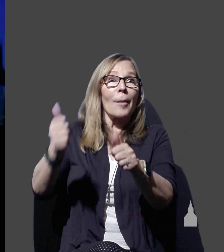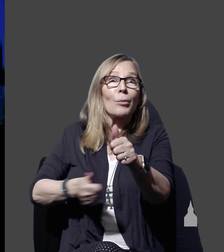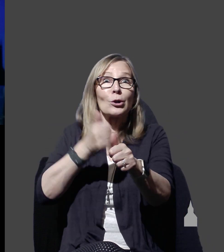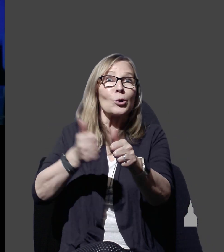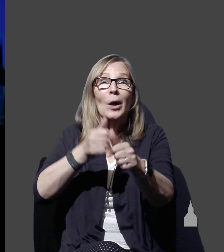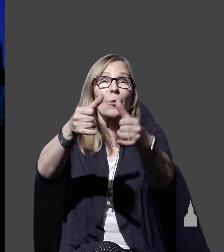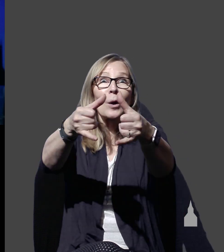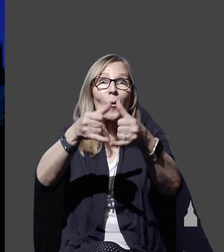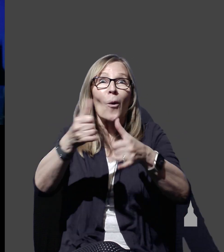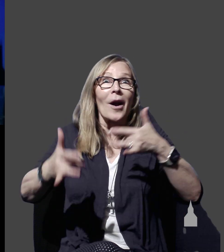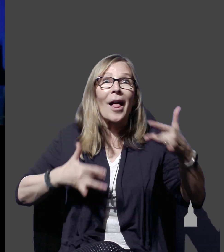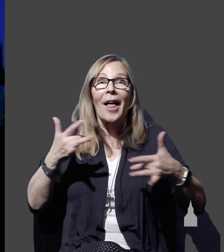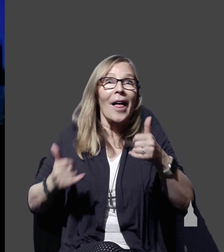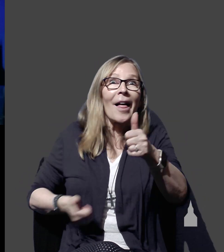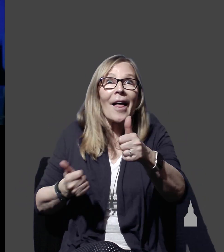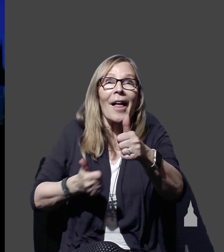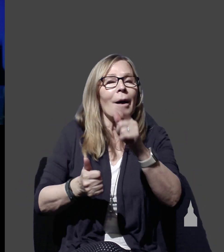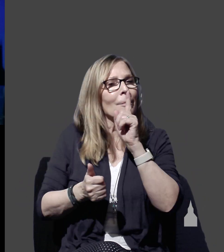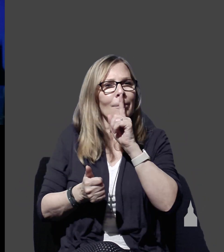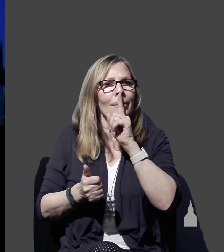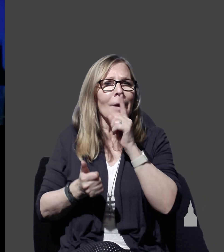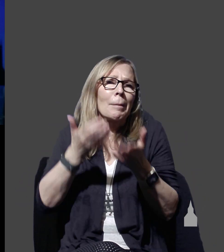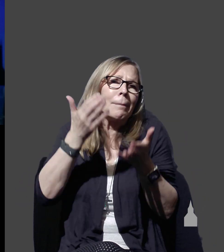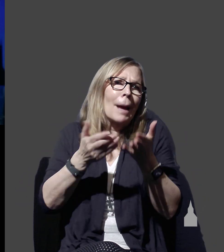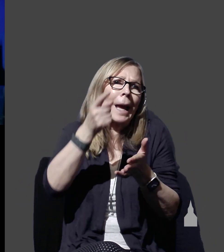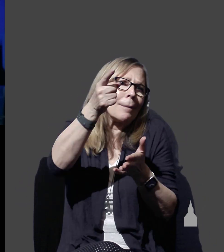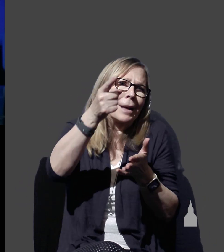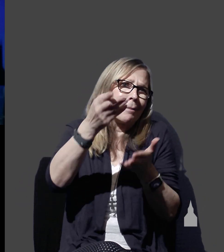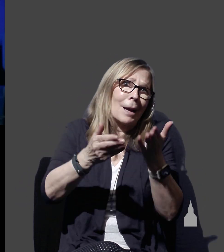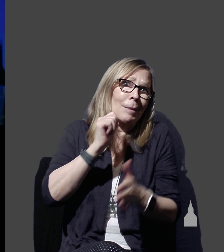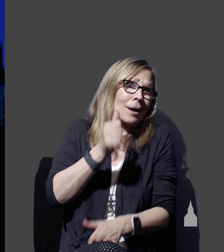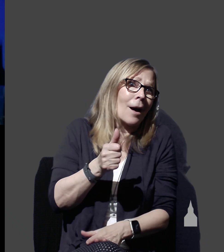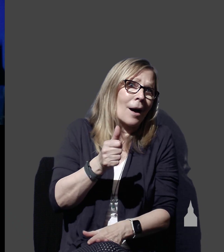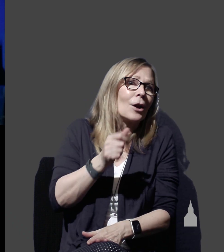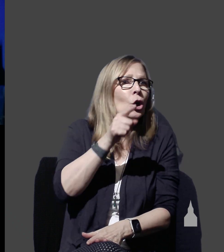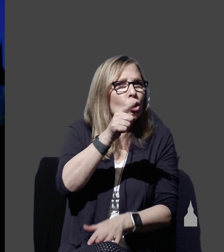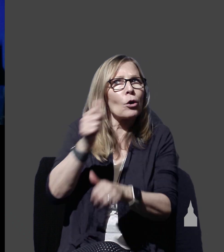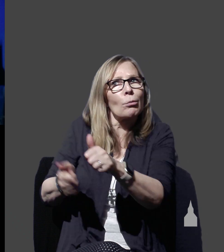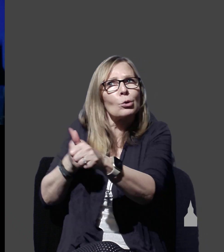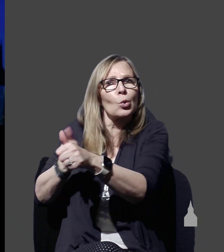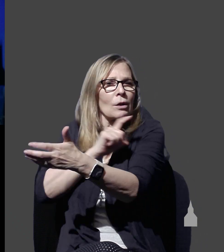You're pursuing the Lord. You're doing it for Him.